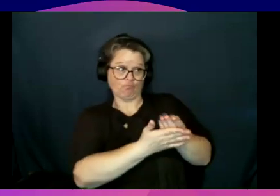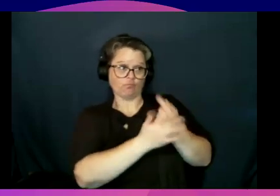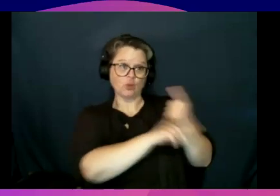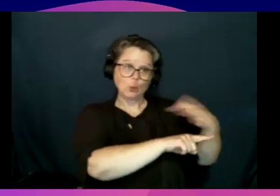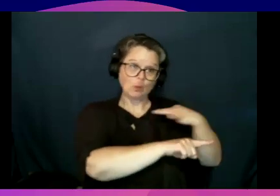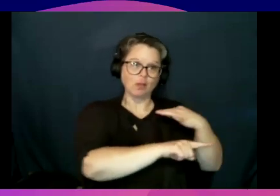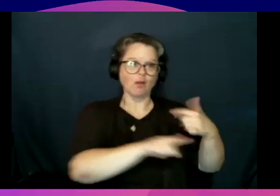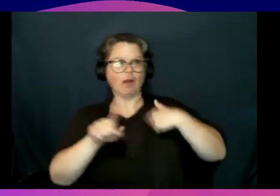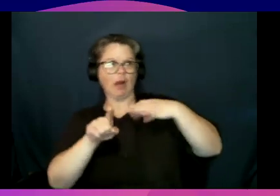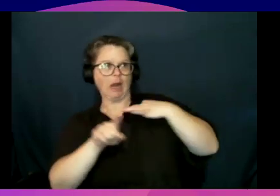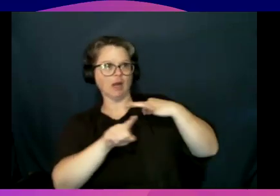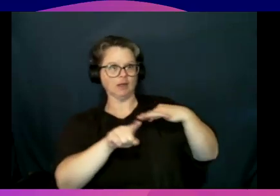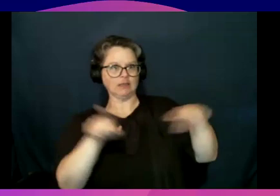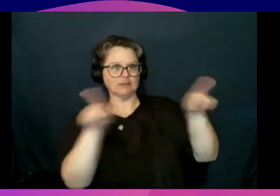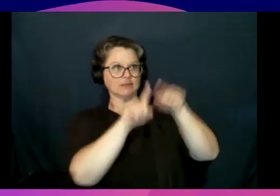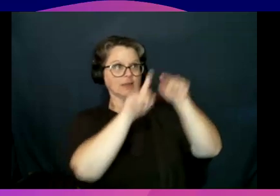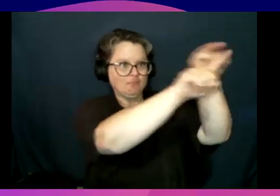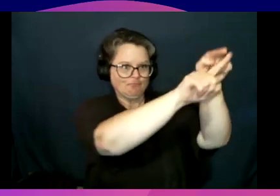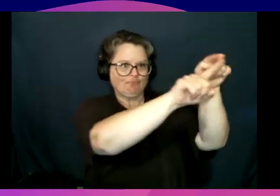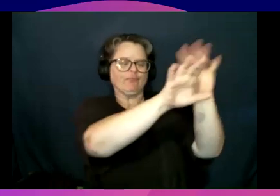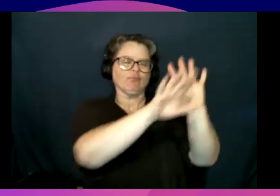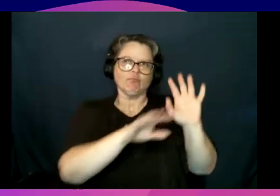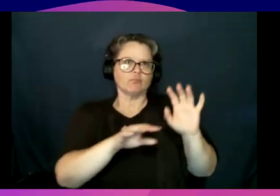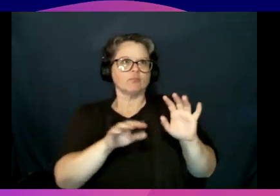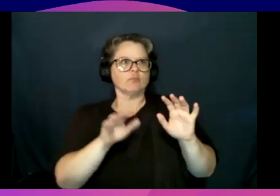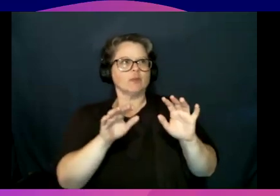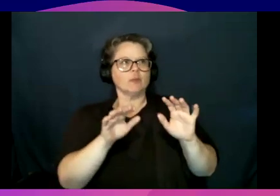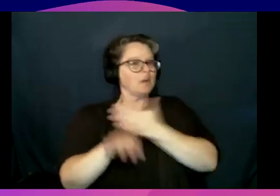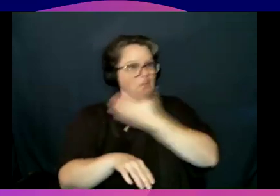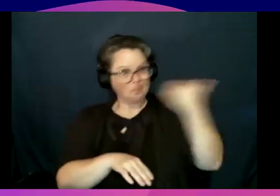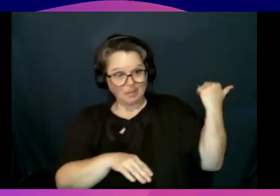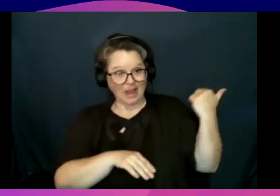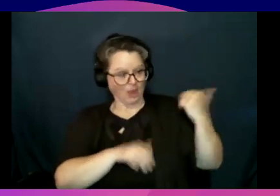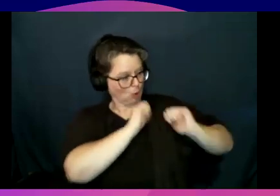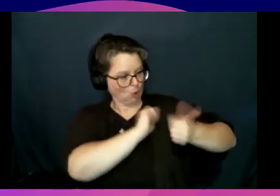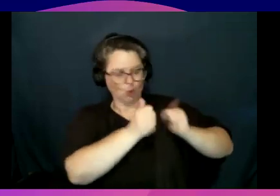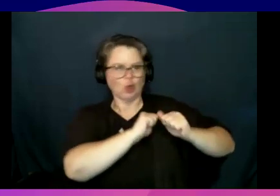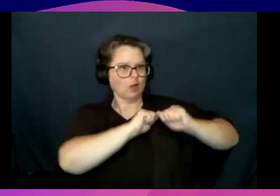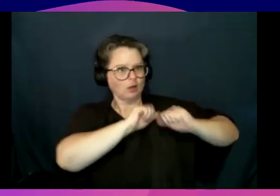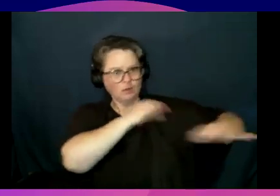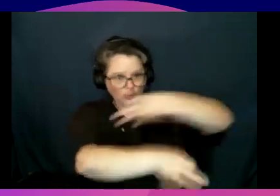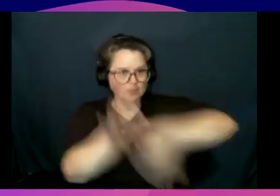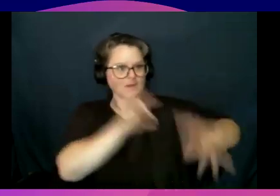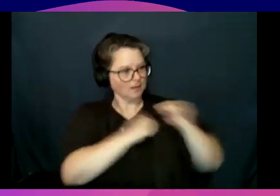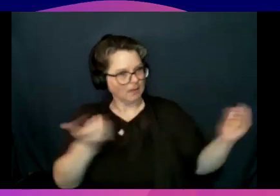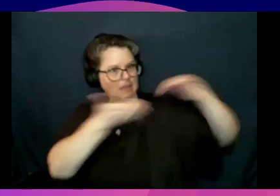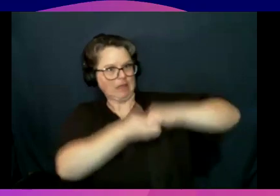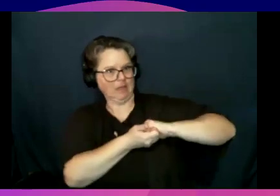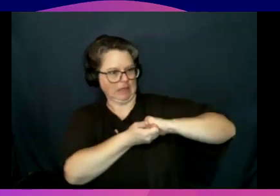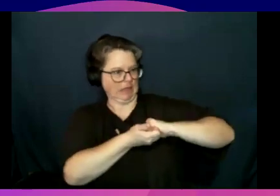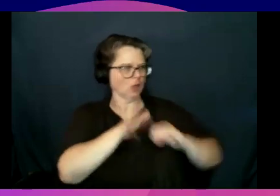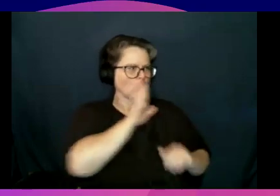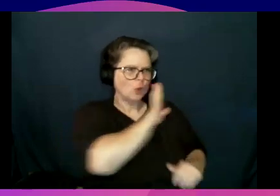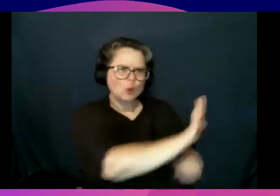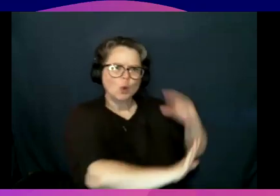better positioned to take on this project, maybe you go for that and I go for something else. Or maybe we